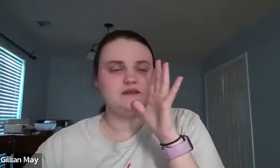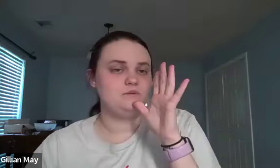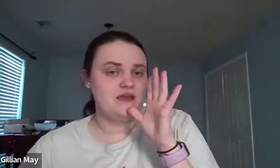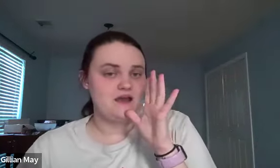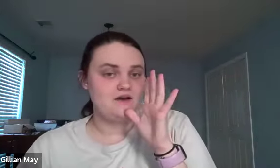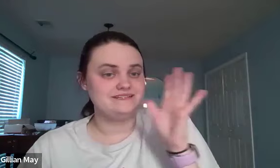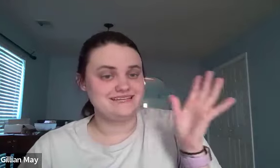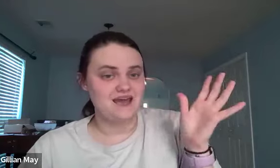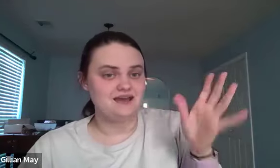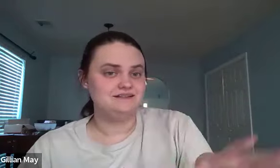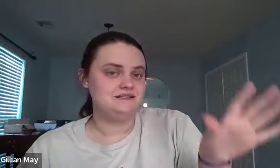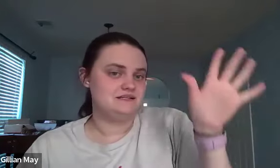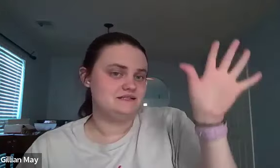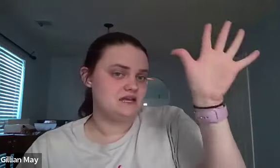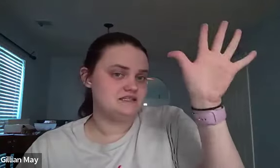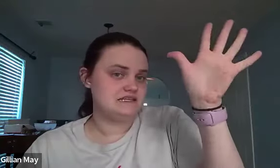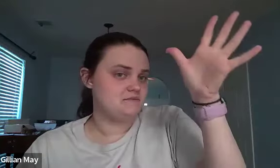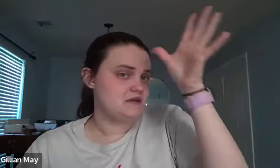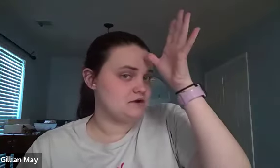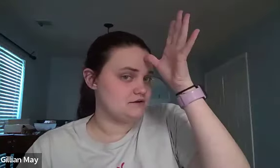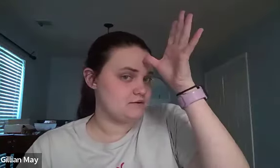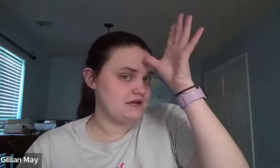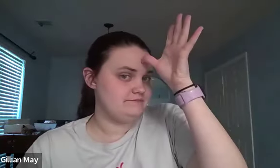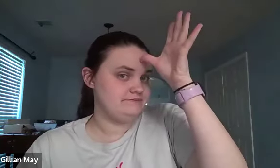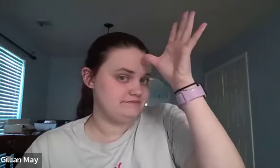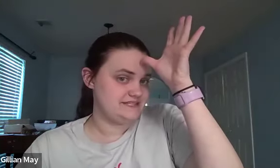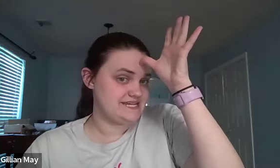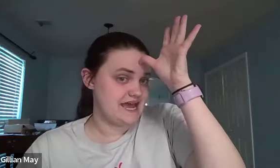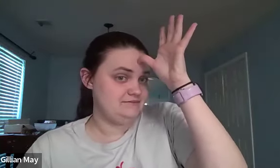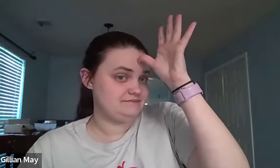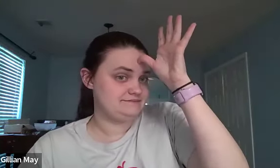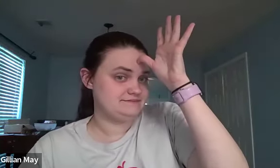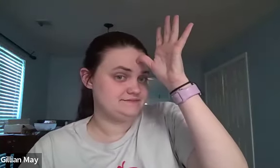Then we have dad. Dad is the same thing, but on your forehead. Dad.